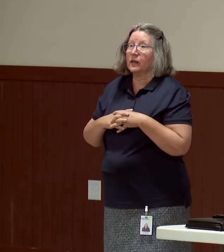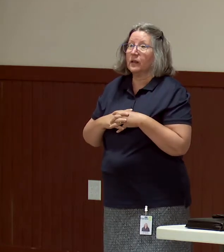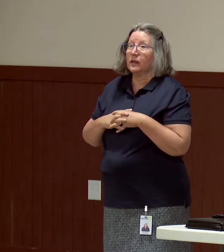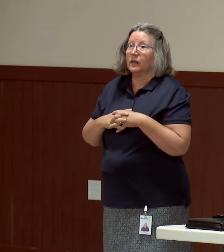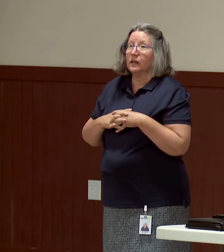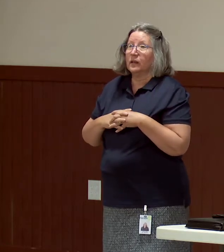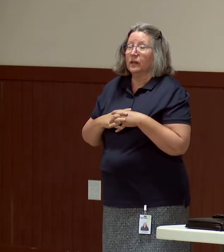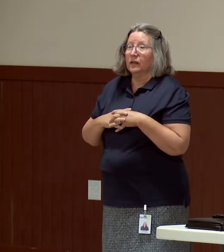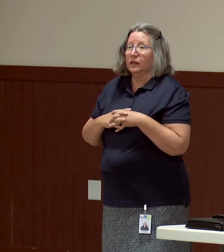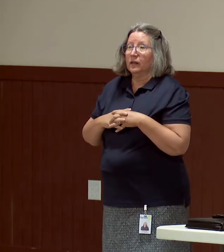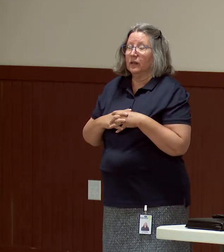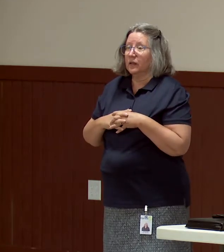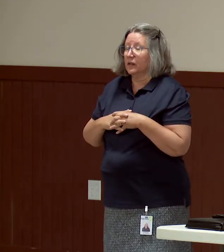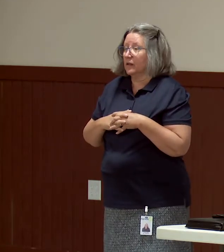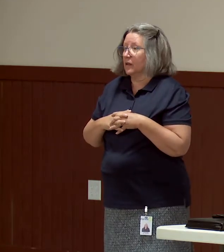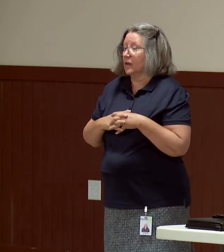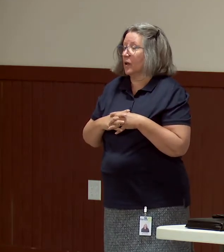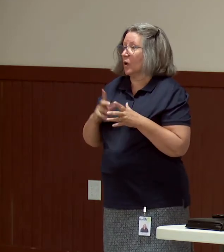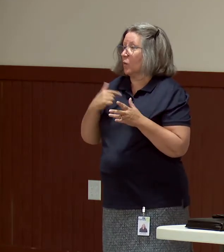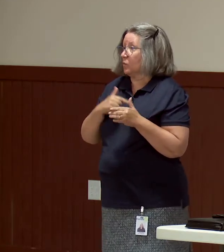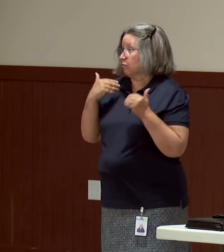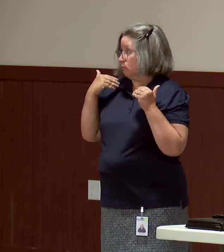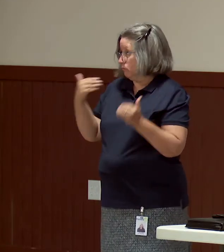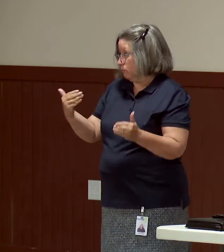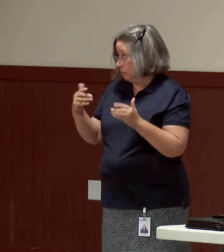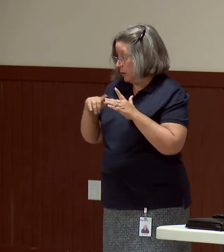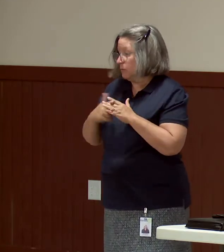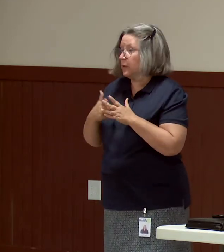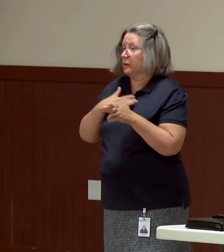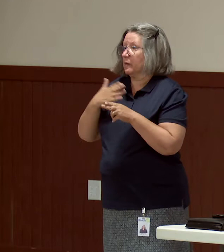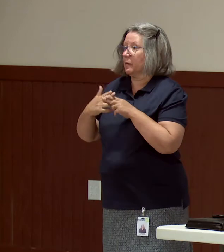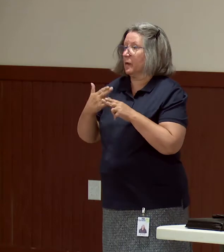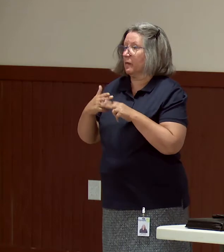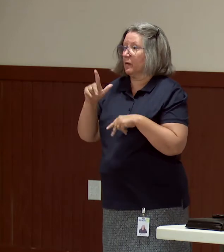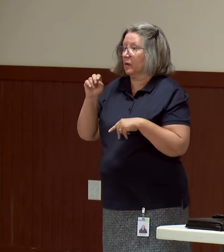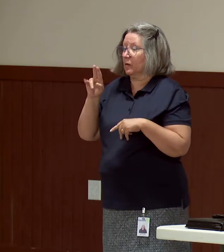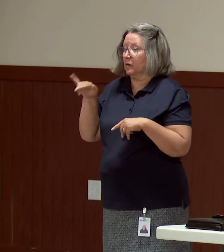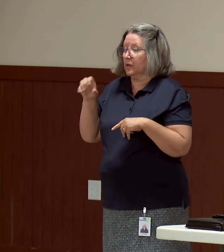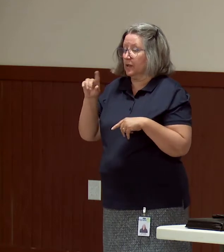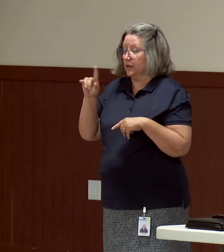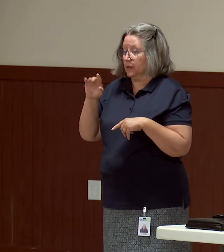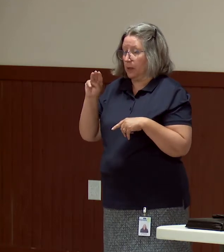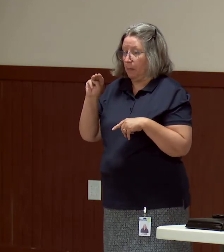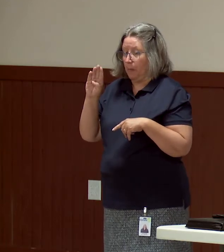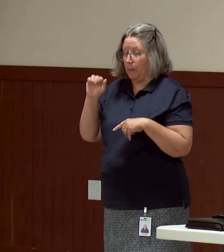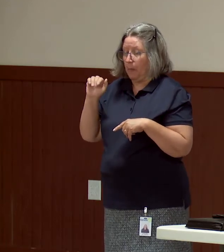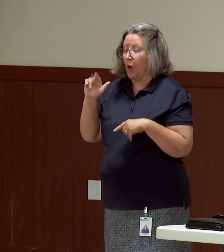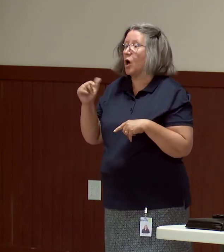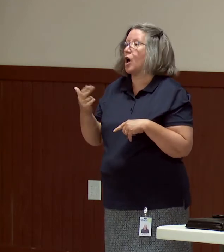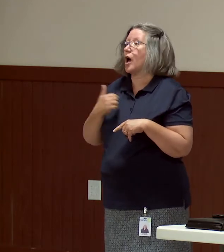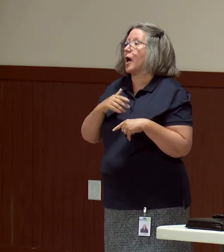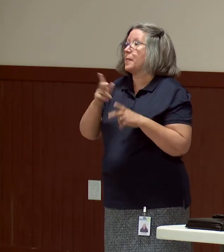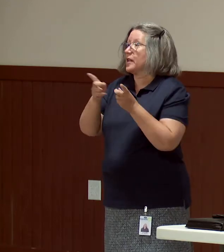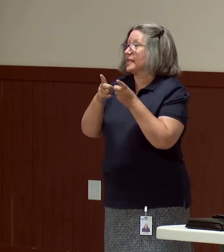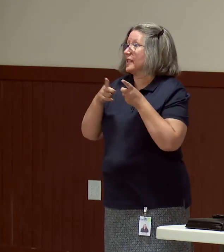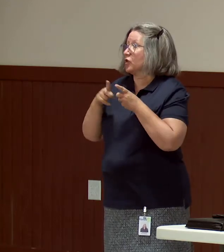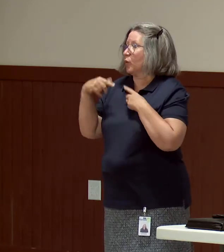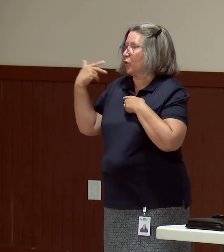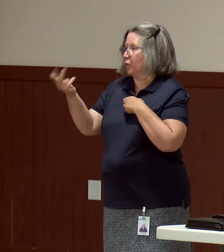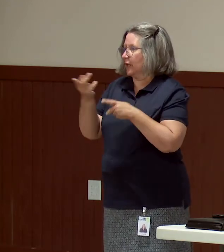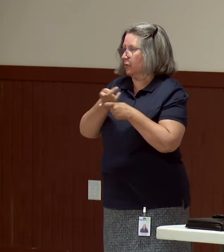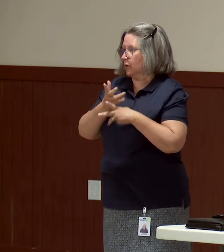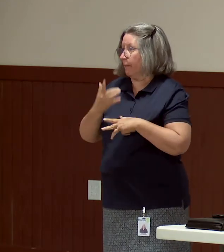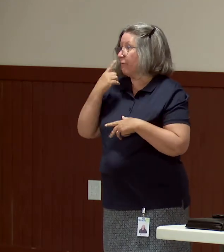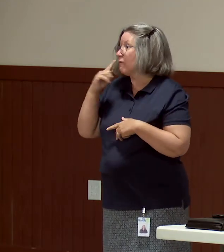Okay. All right, well, we're going to go ahead and get started. So my name's Louis Zumbaugh. I'm your District 3 Supervisor for